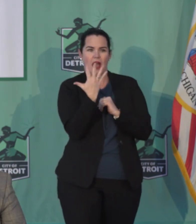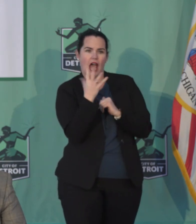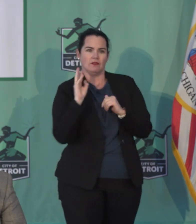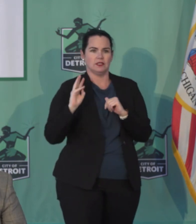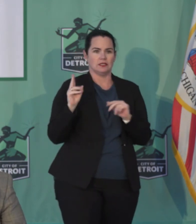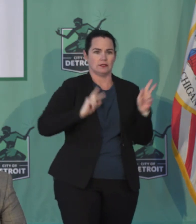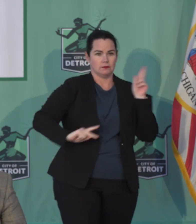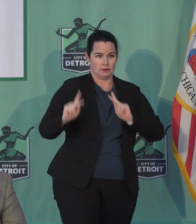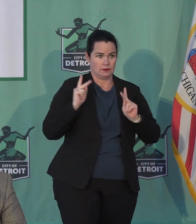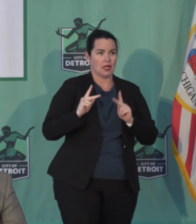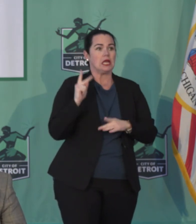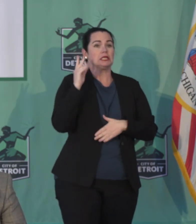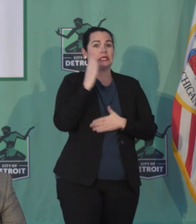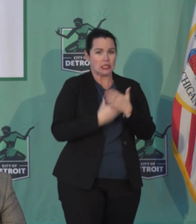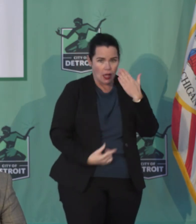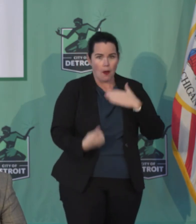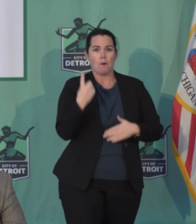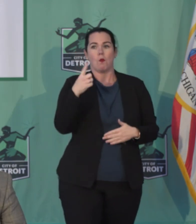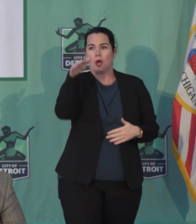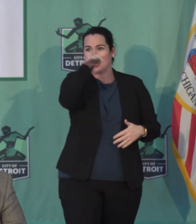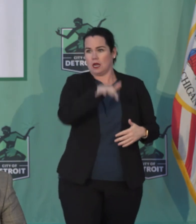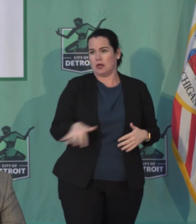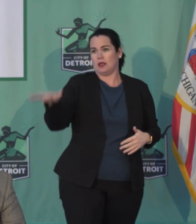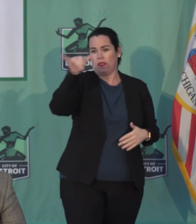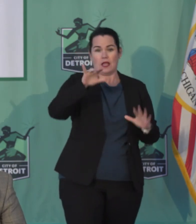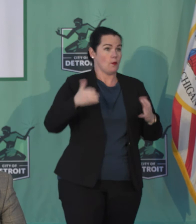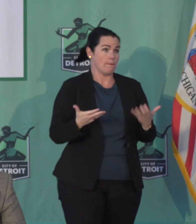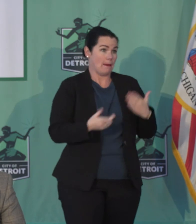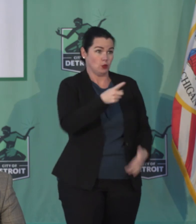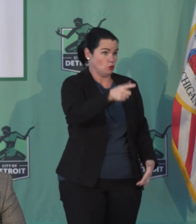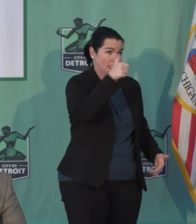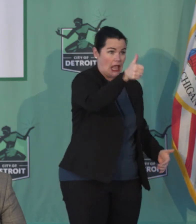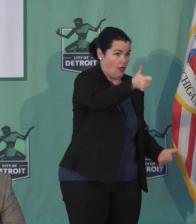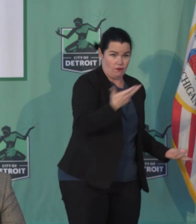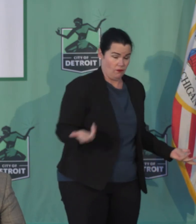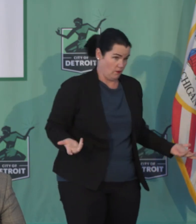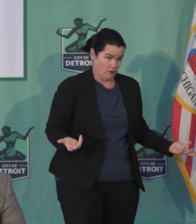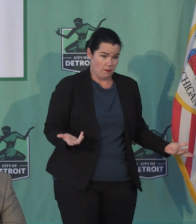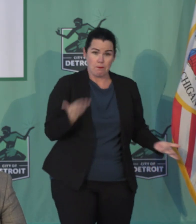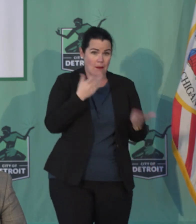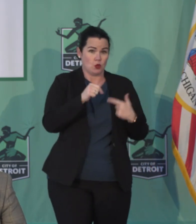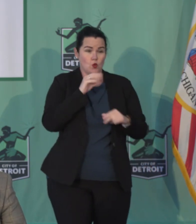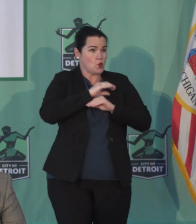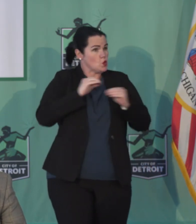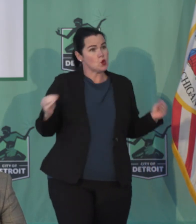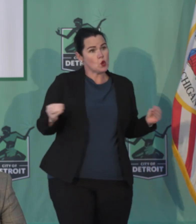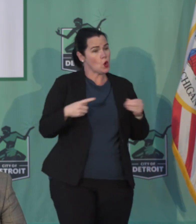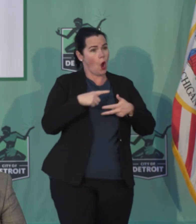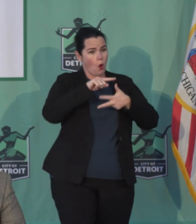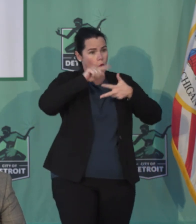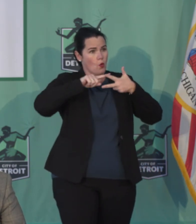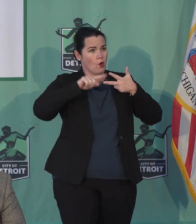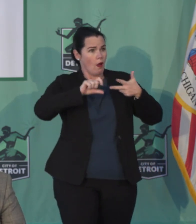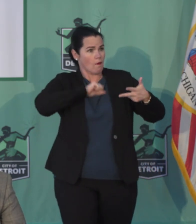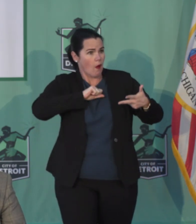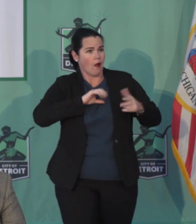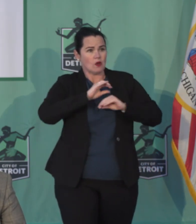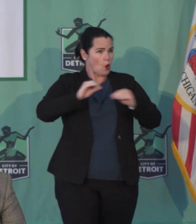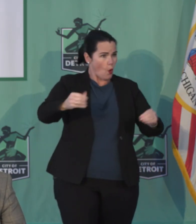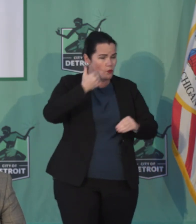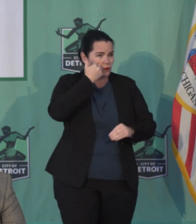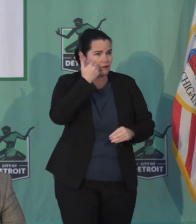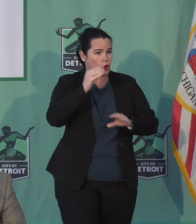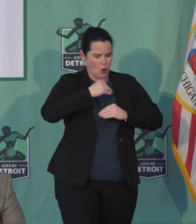people, somebody in that group, and it might be you might not be symptomatic yet, it might be you, is spreading